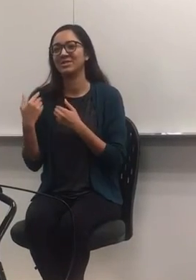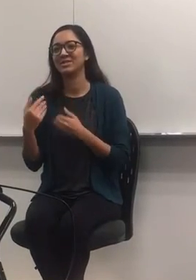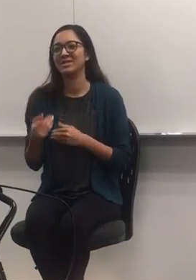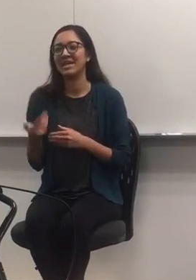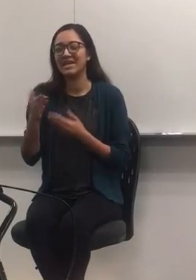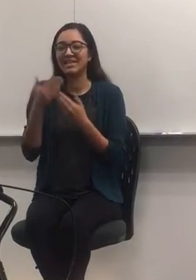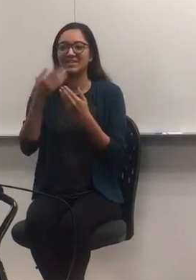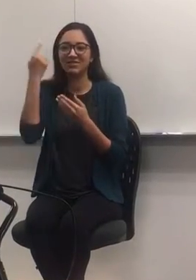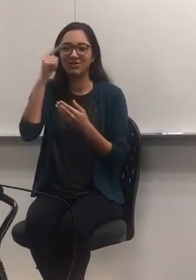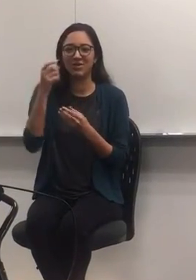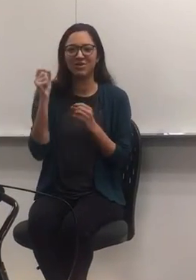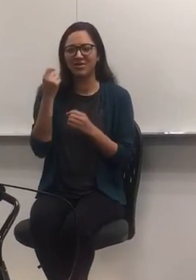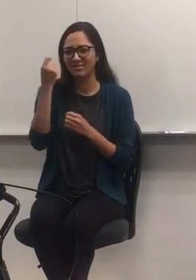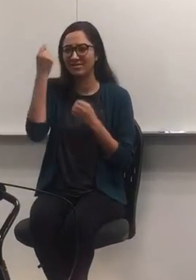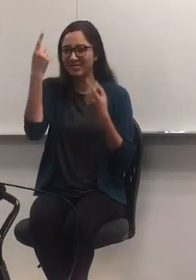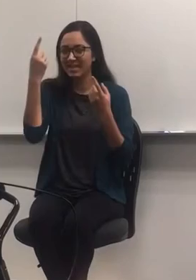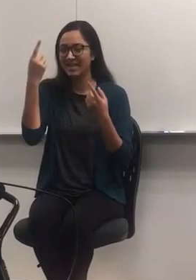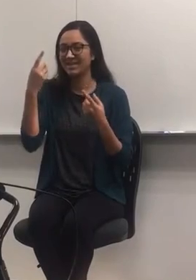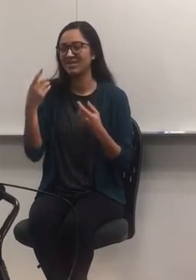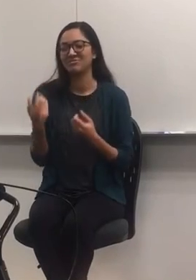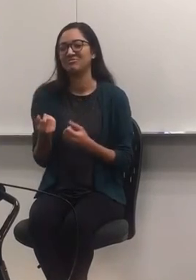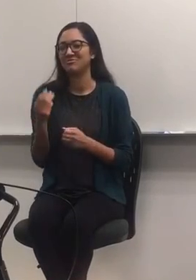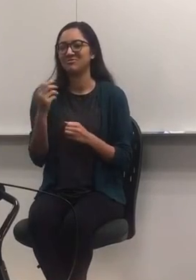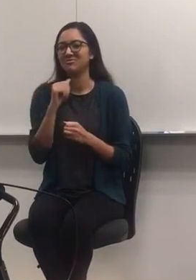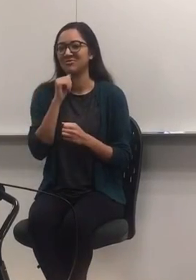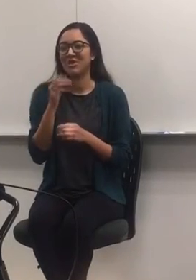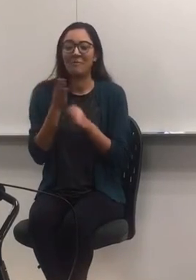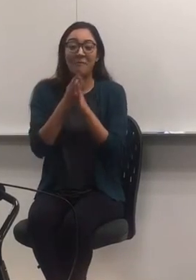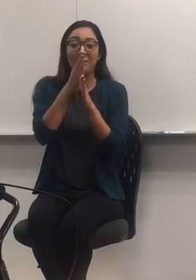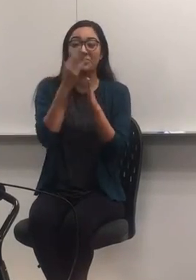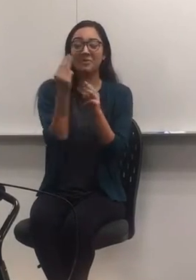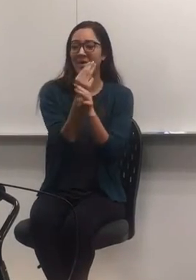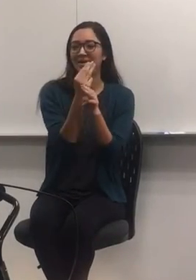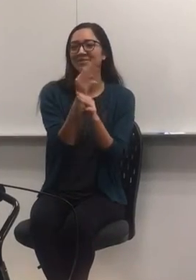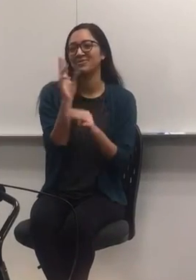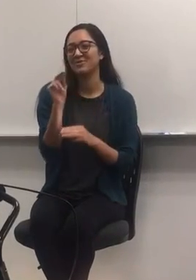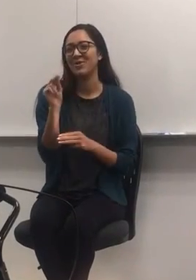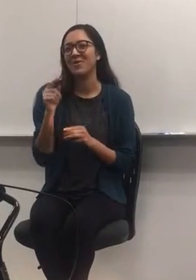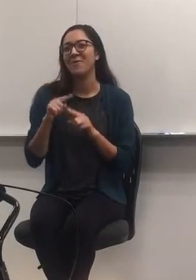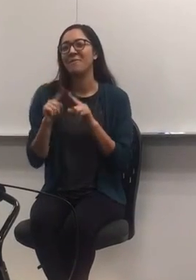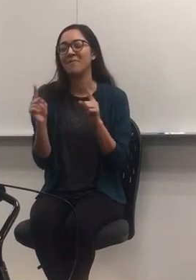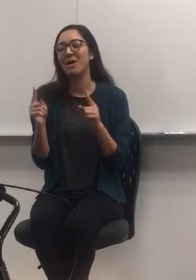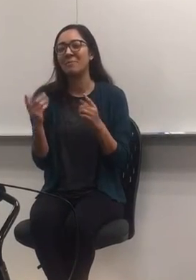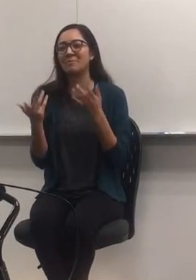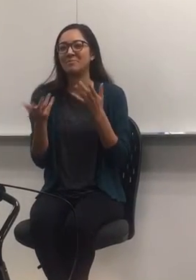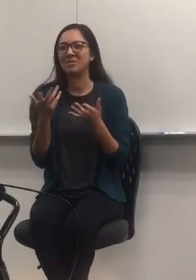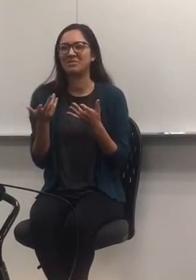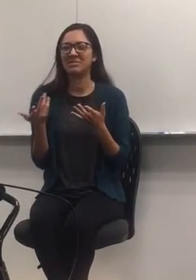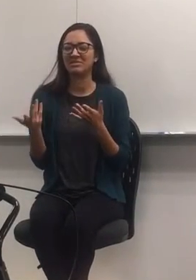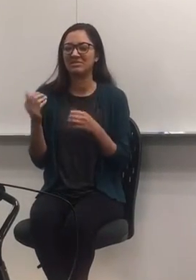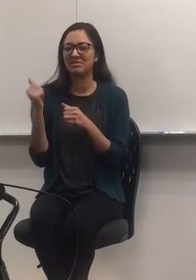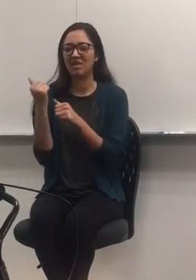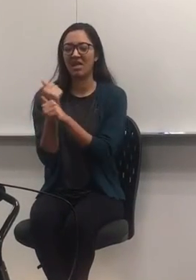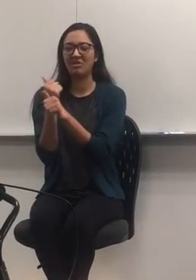Not that you all wanna become math majors after this, but at least you won't have probably the same bad taste about algebra maybe that you have